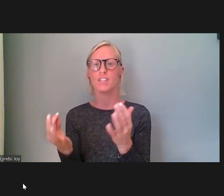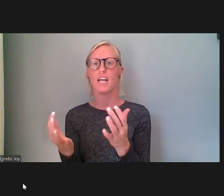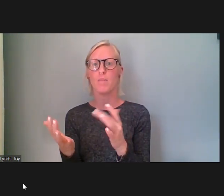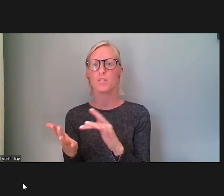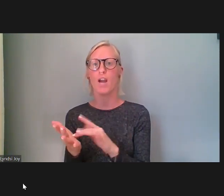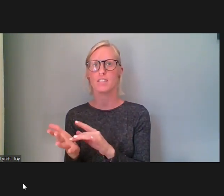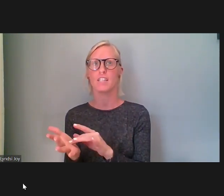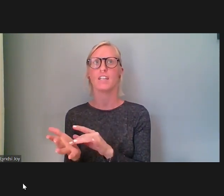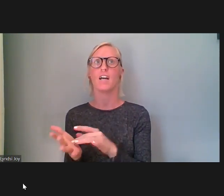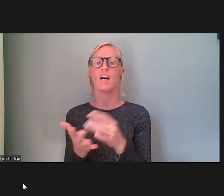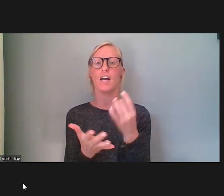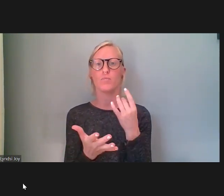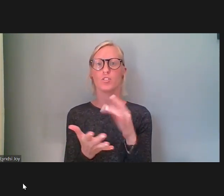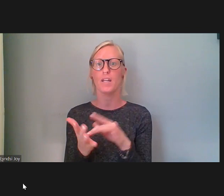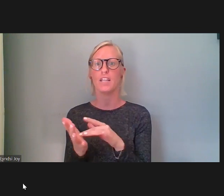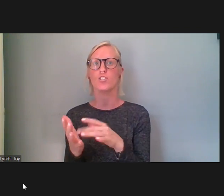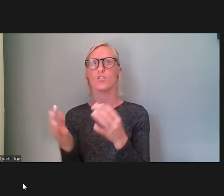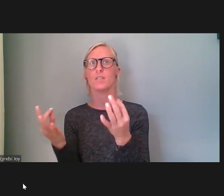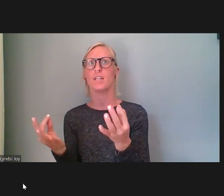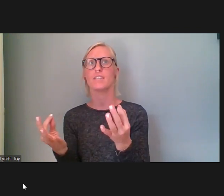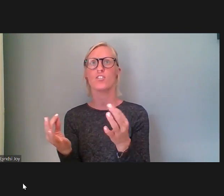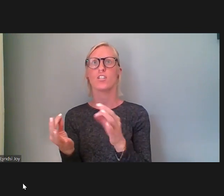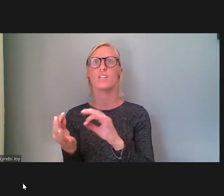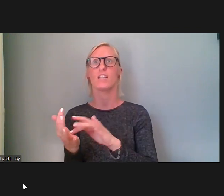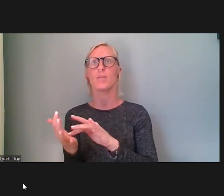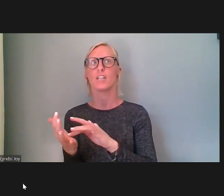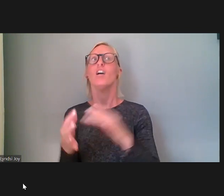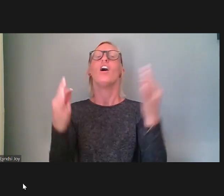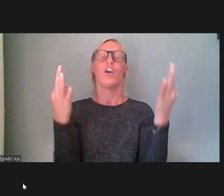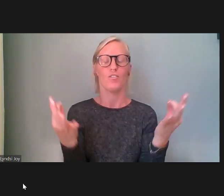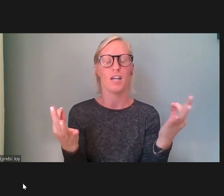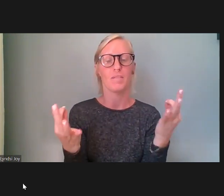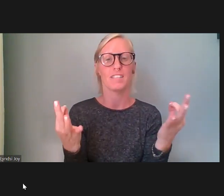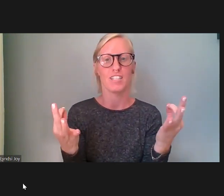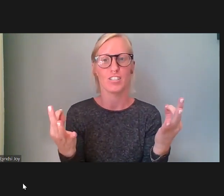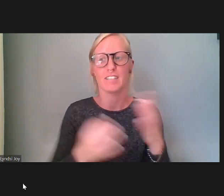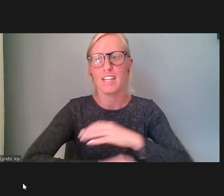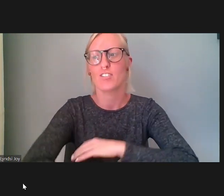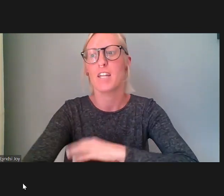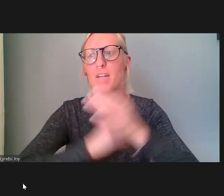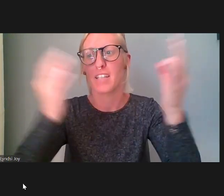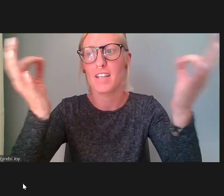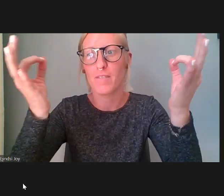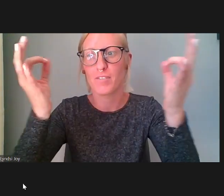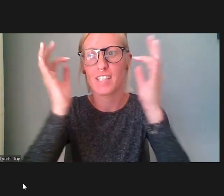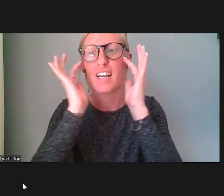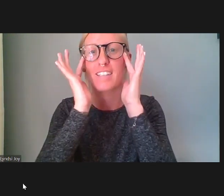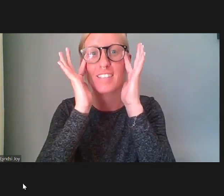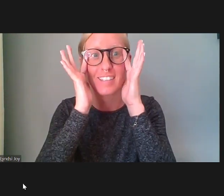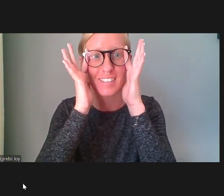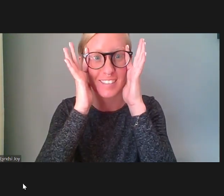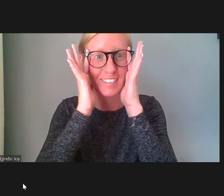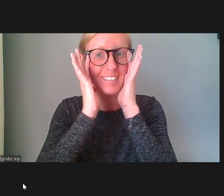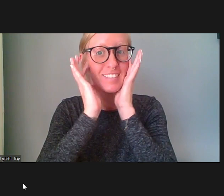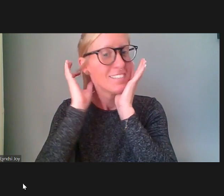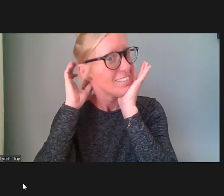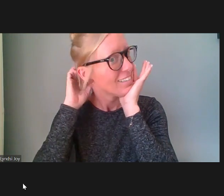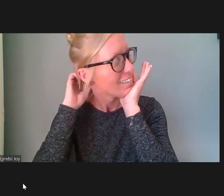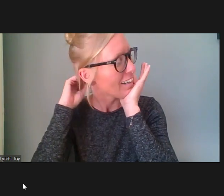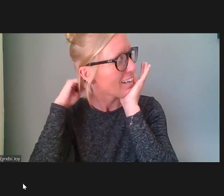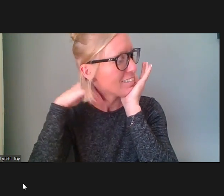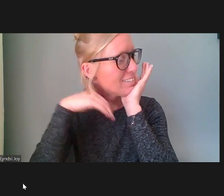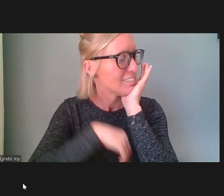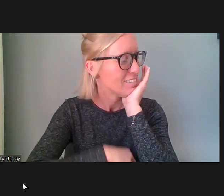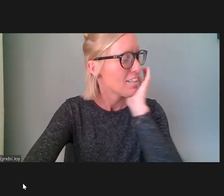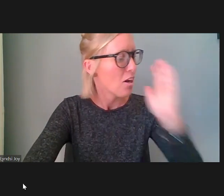But every time I was practicing, I would do medication. So I did meditation, and then I'm like, oh yeah, meditation. And like I try to get it right because